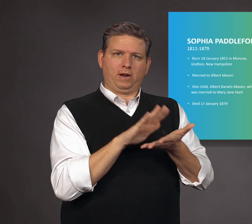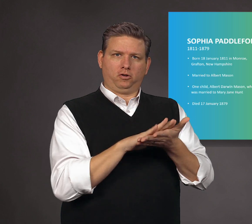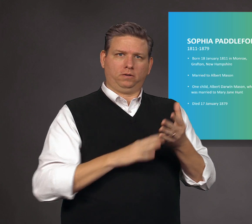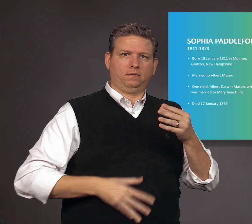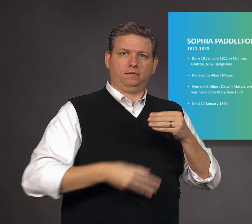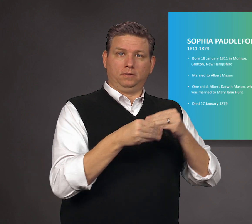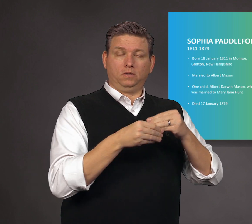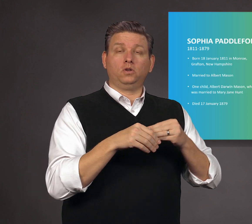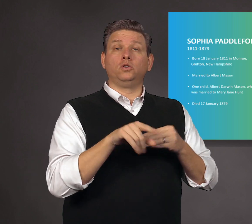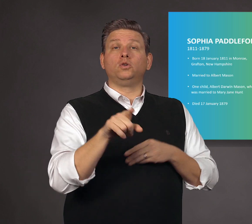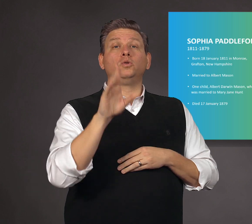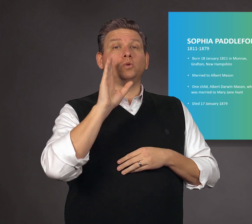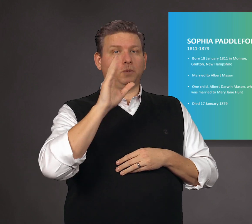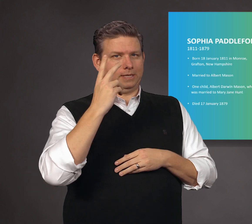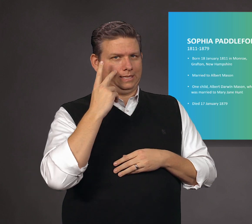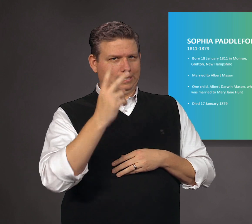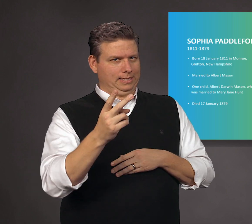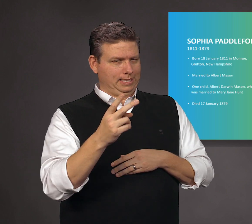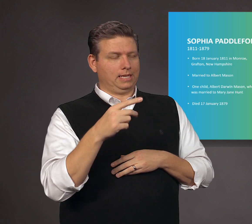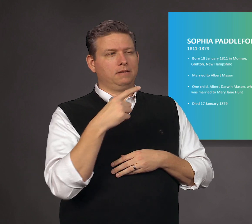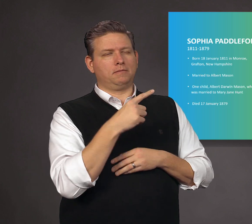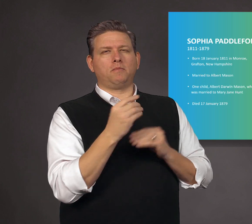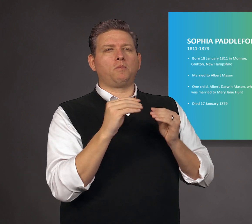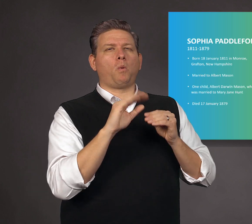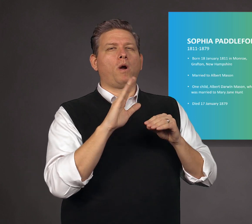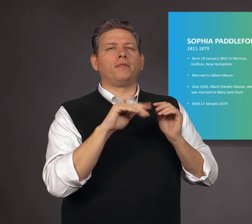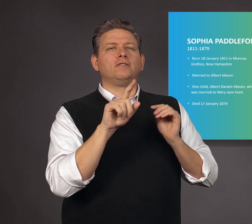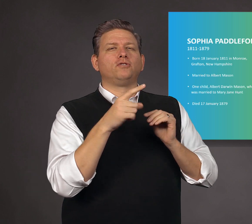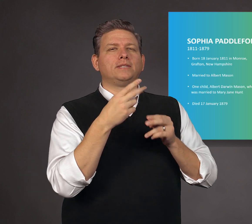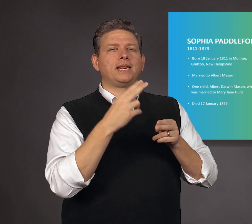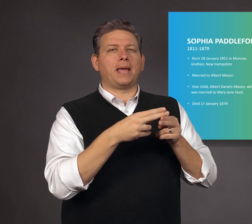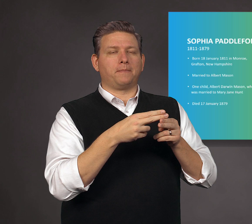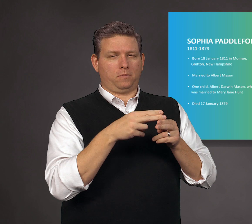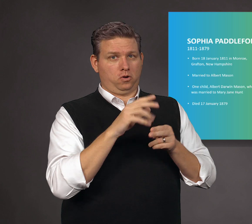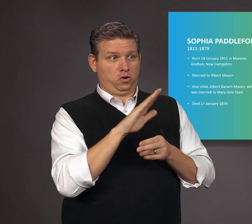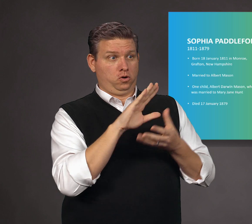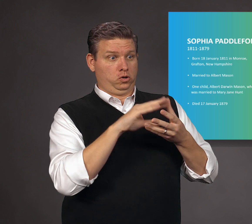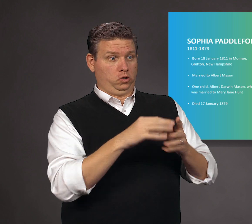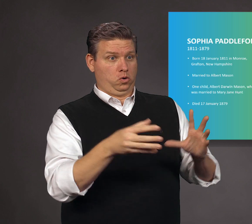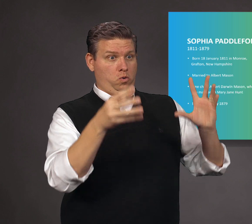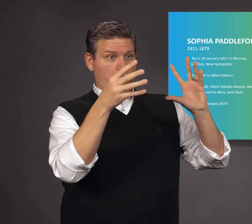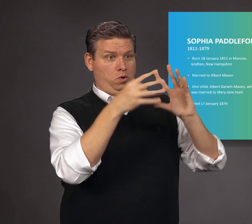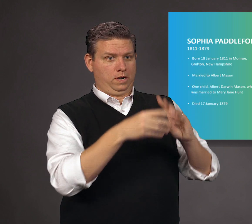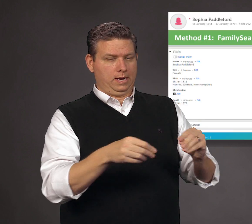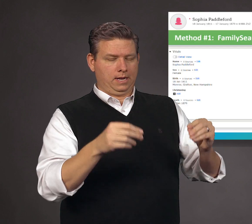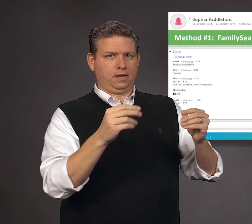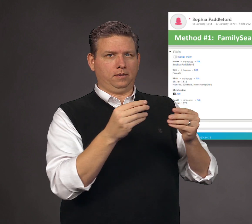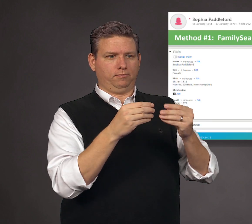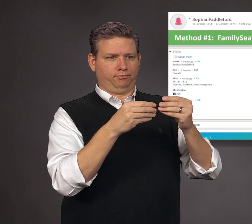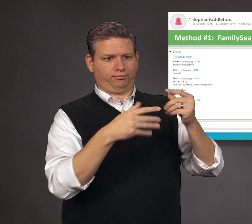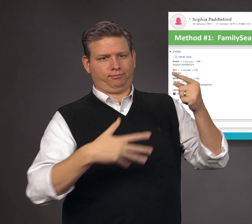that Sophia has become much more than a name on a page. Her story has come to life.